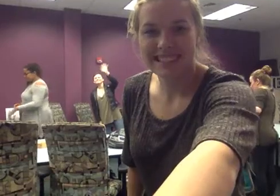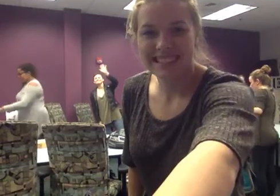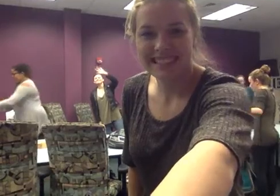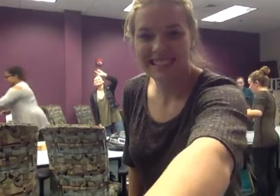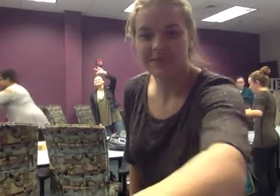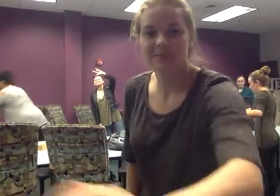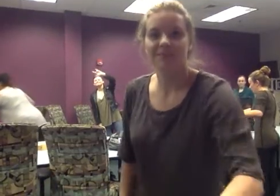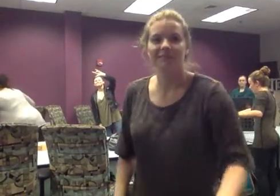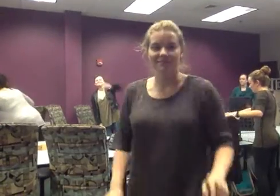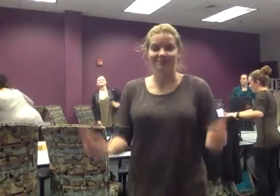everybody ready?